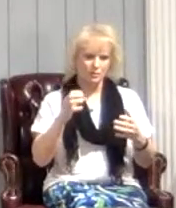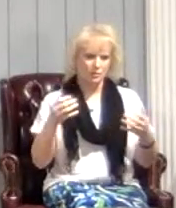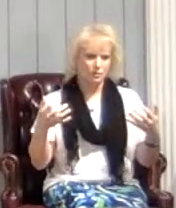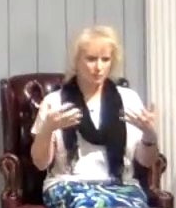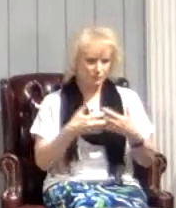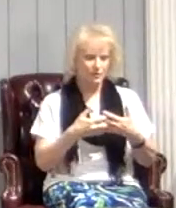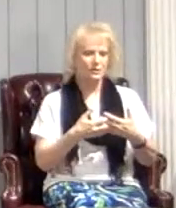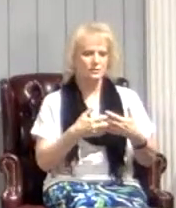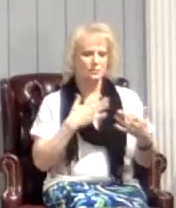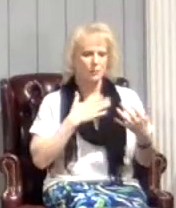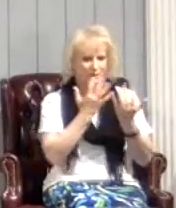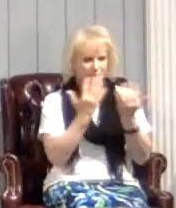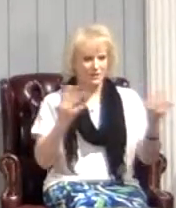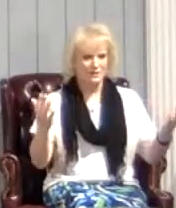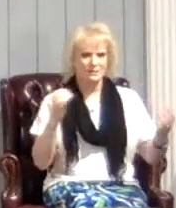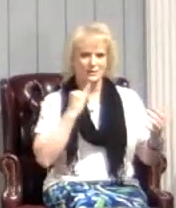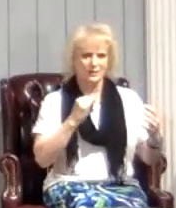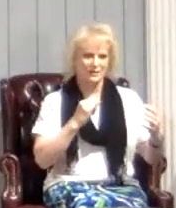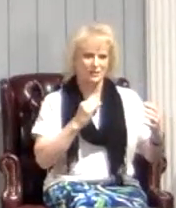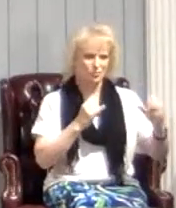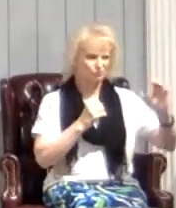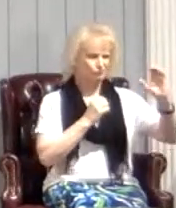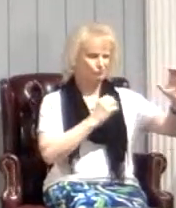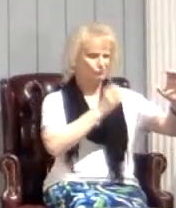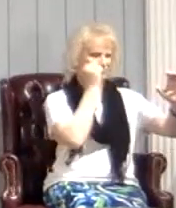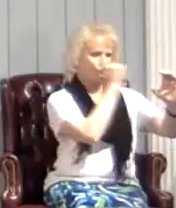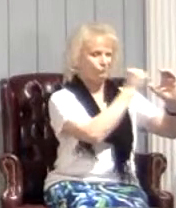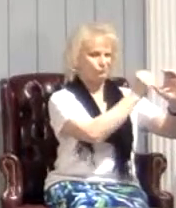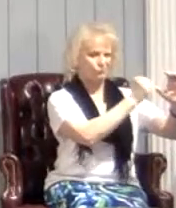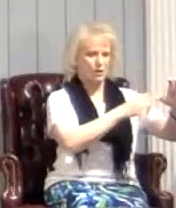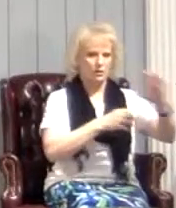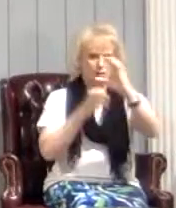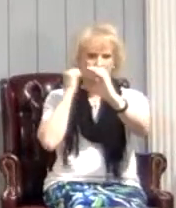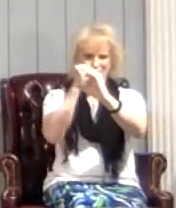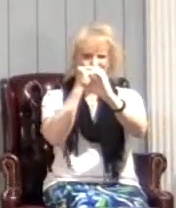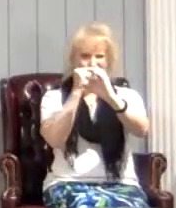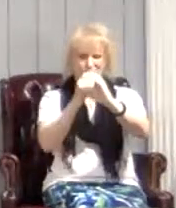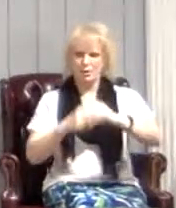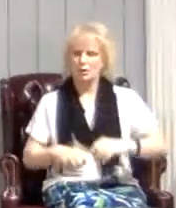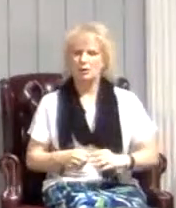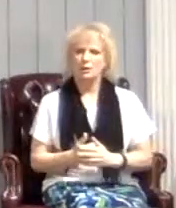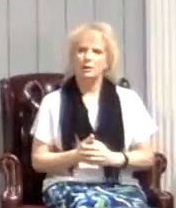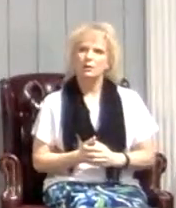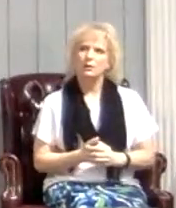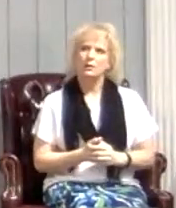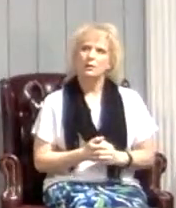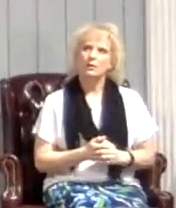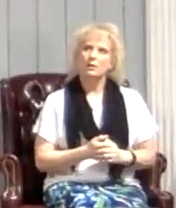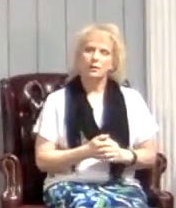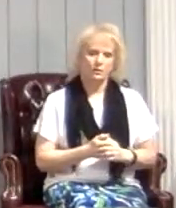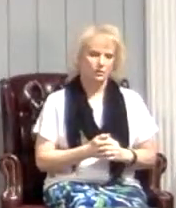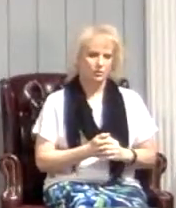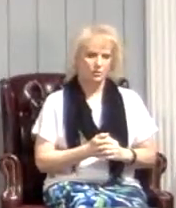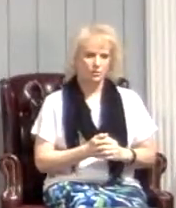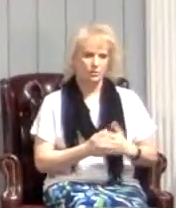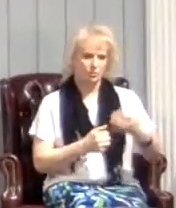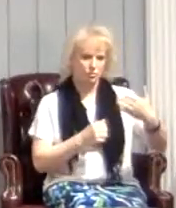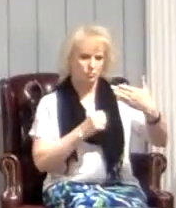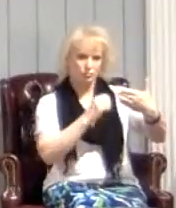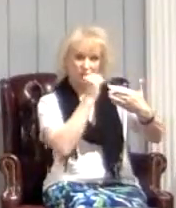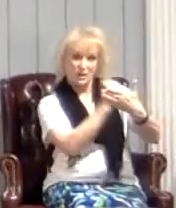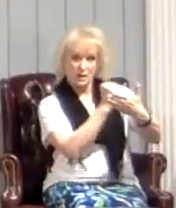is he nailed some boards. So that really is a fixing it, because he nailed some boards. The word to nail something down,